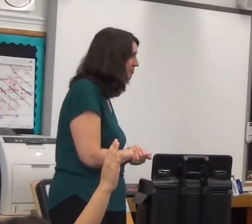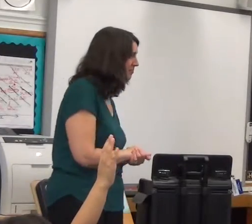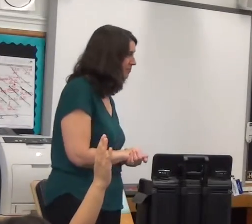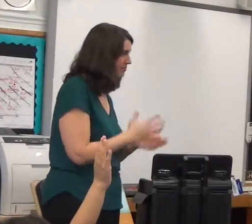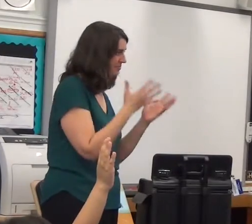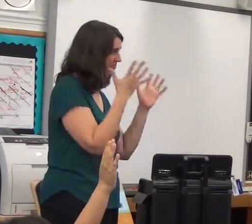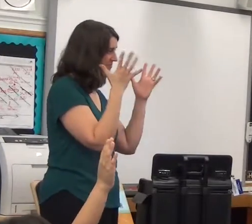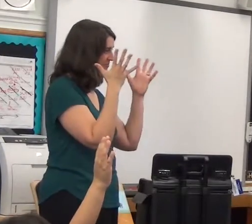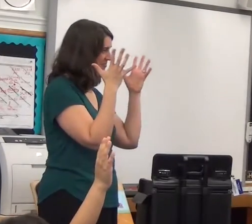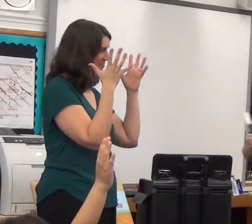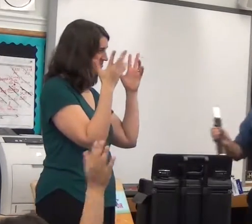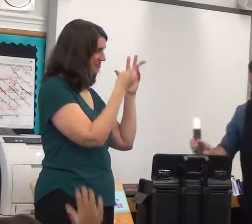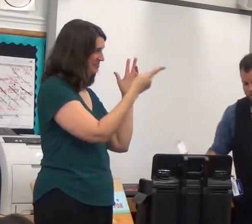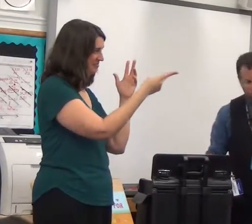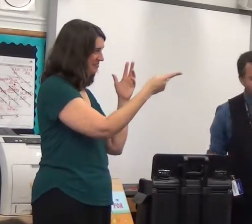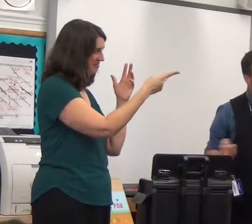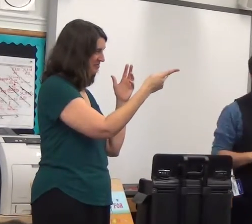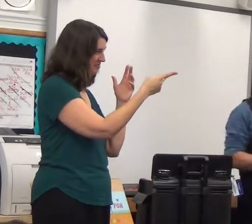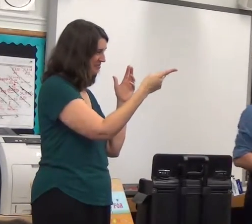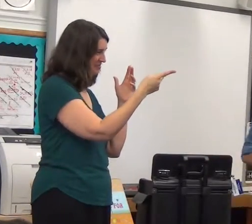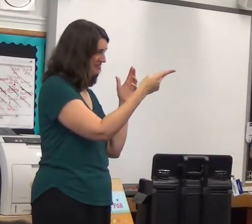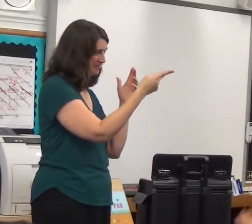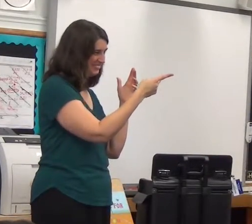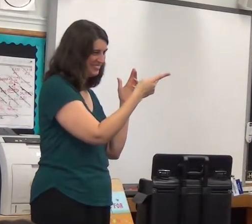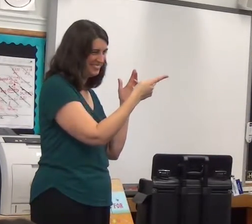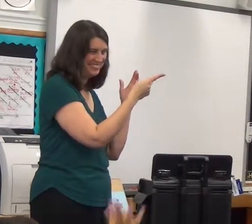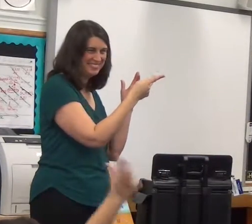One more big hand for our team. You did a great job. You clapped